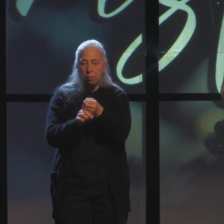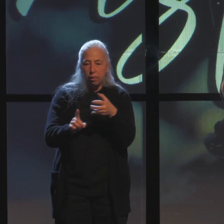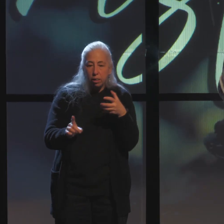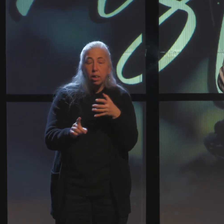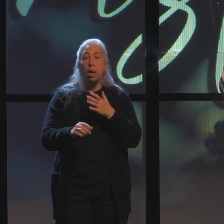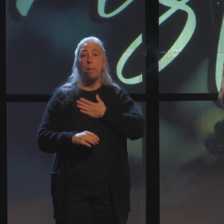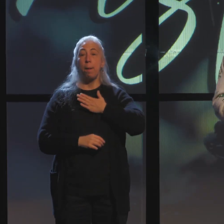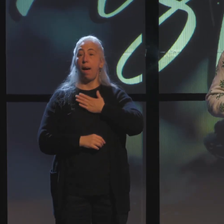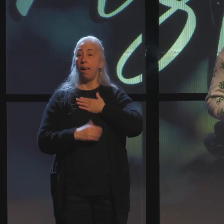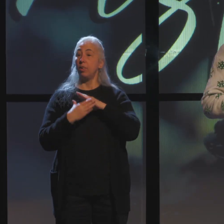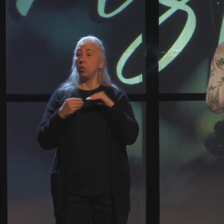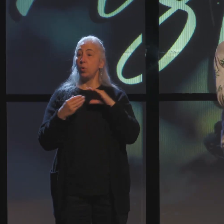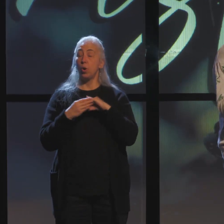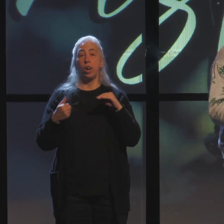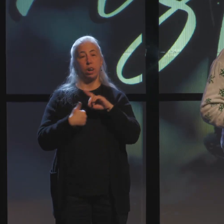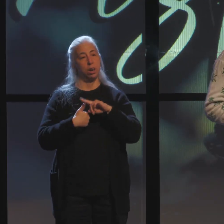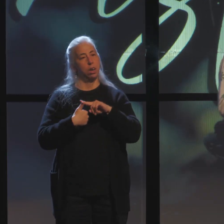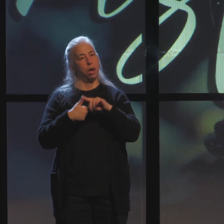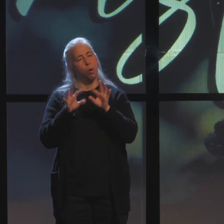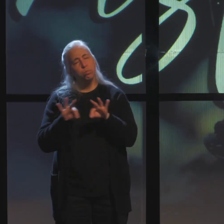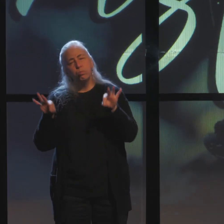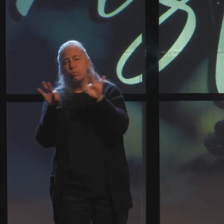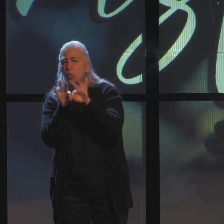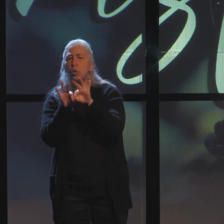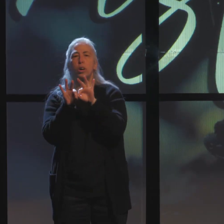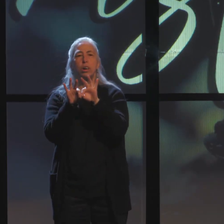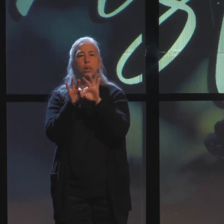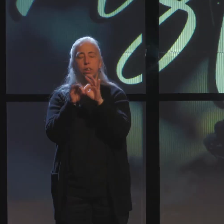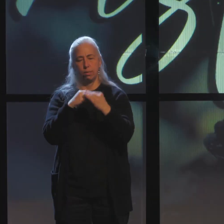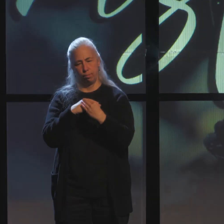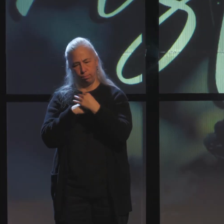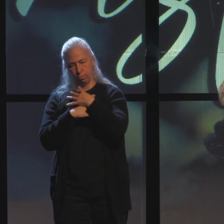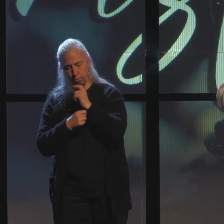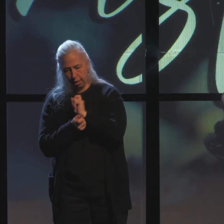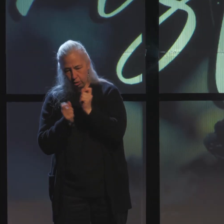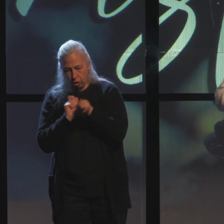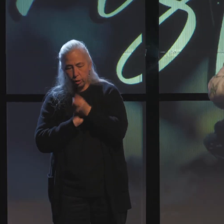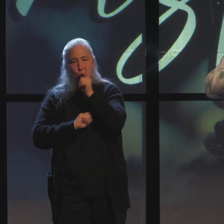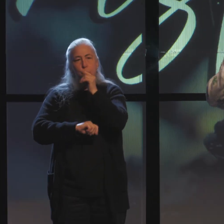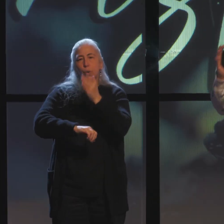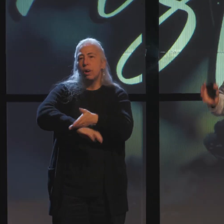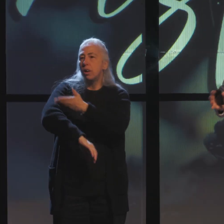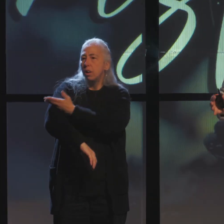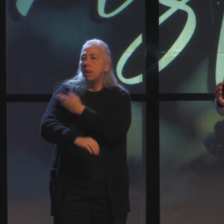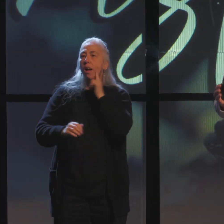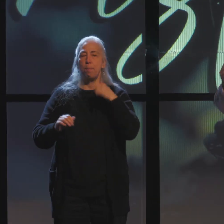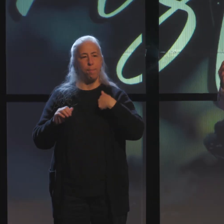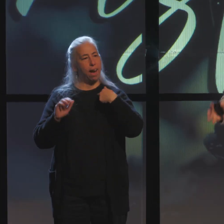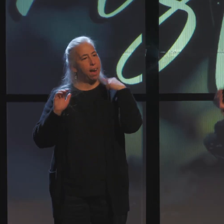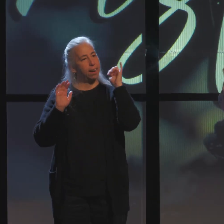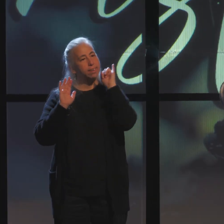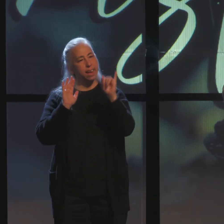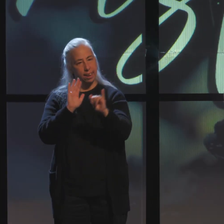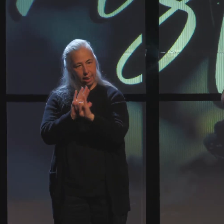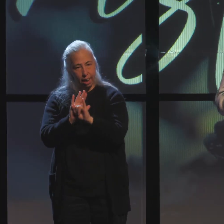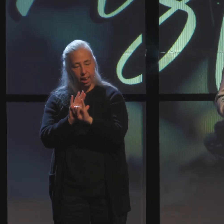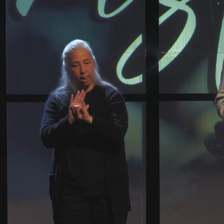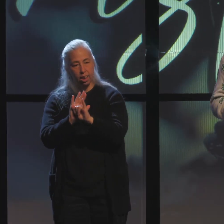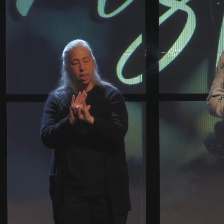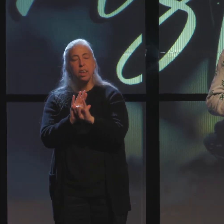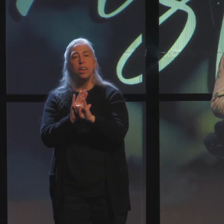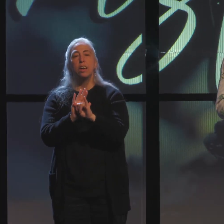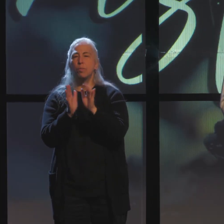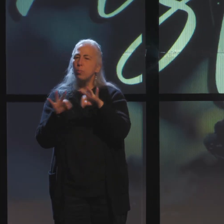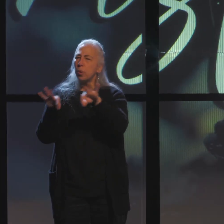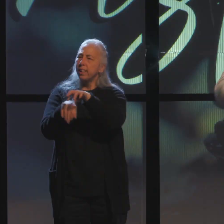first level, it matters. It's important. It's formative. It establishes a sense of identity and beingness that's important in our